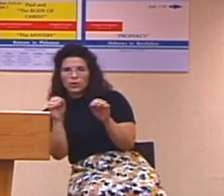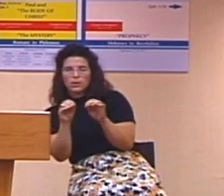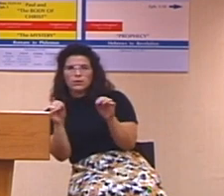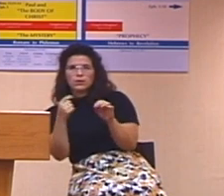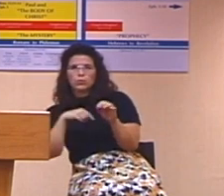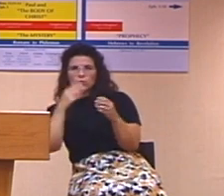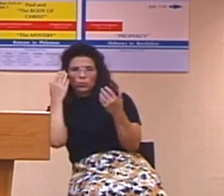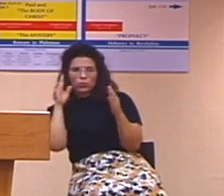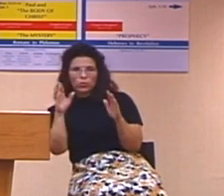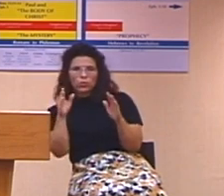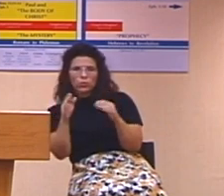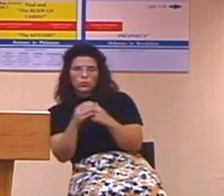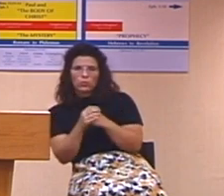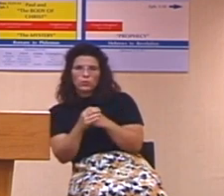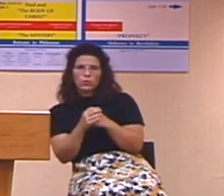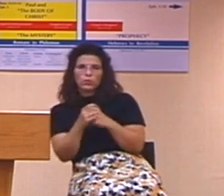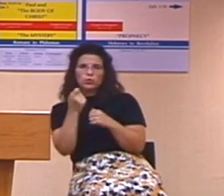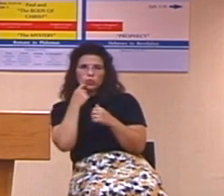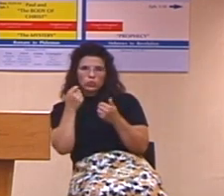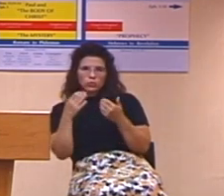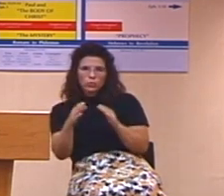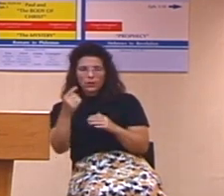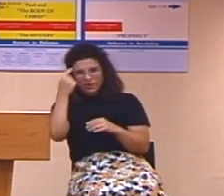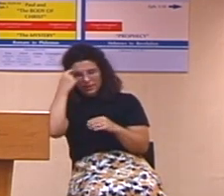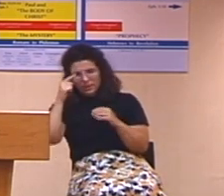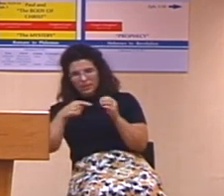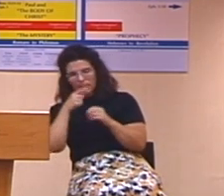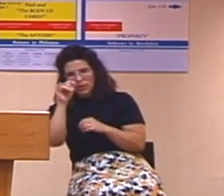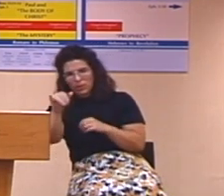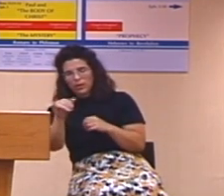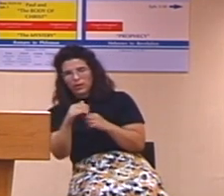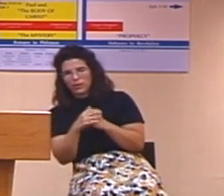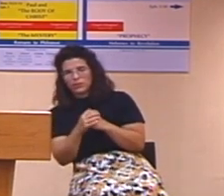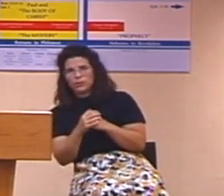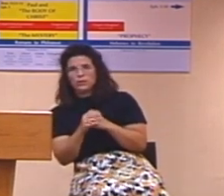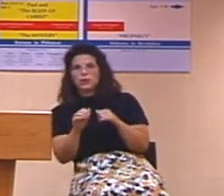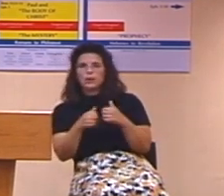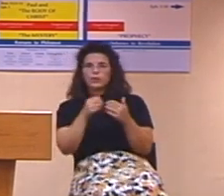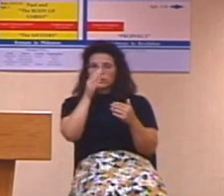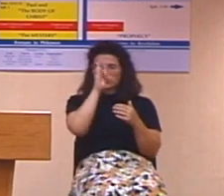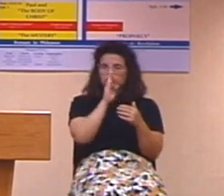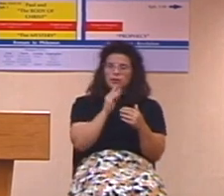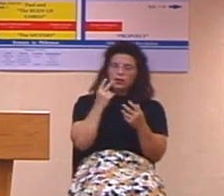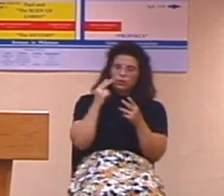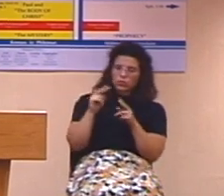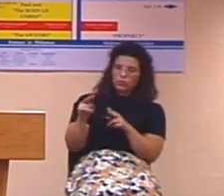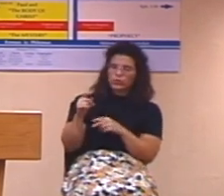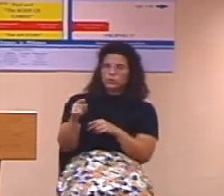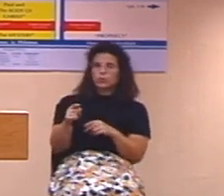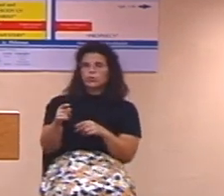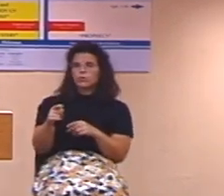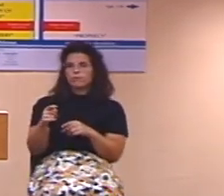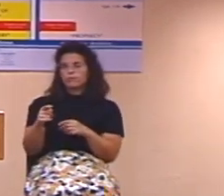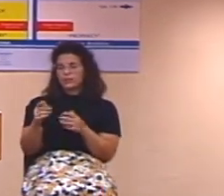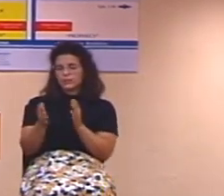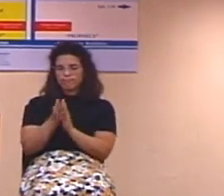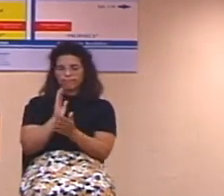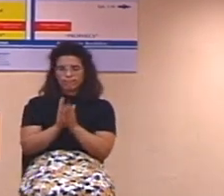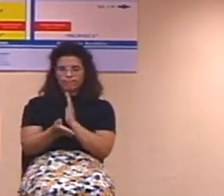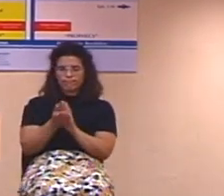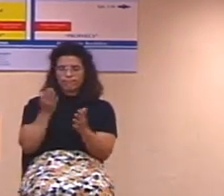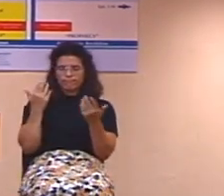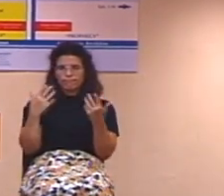already? You're just the way you think about it. How does God look at you? He looks at you as a done deal, doesn't